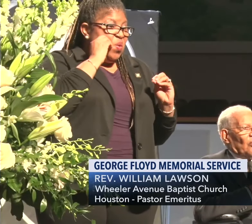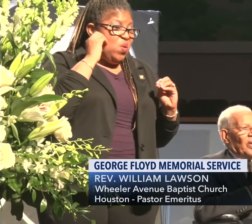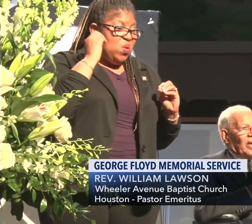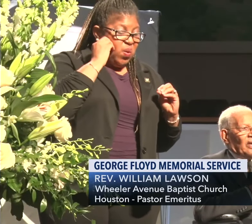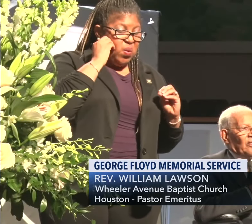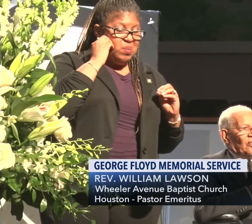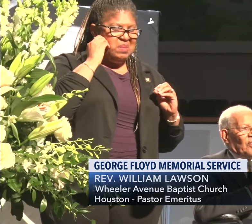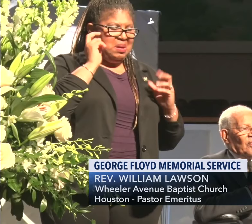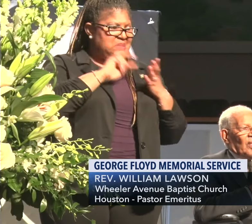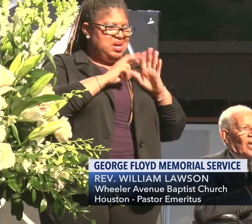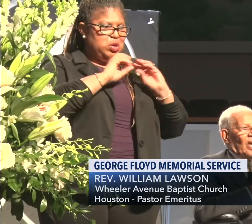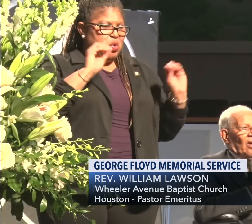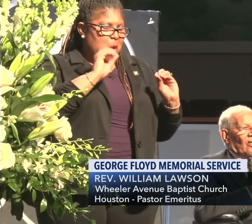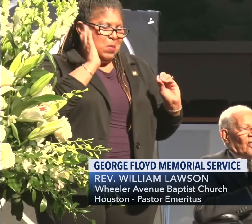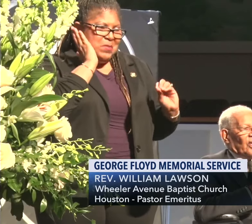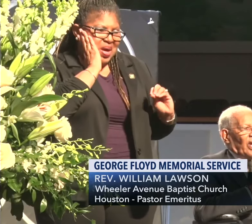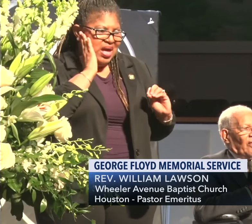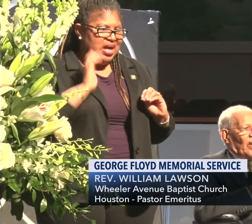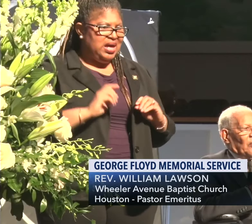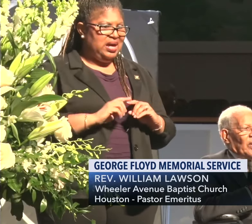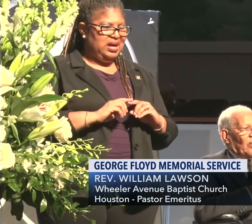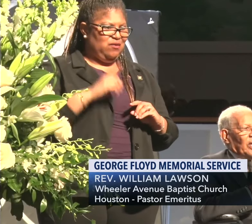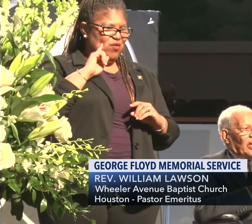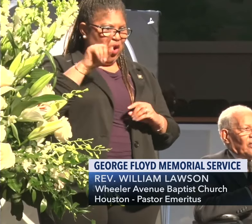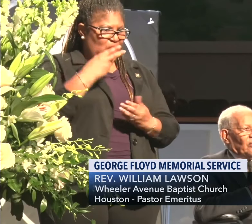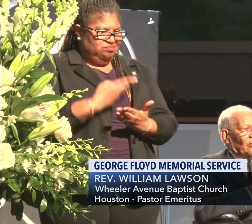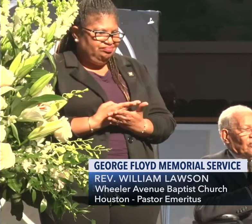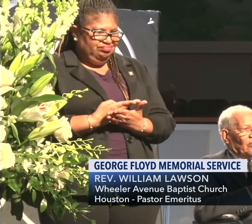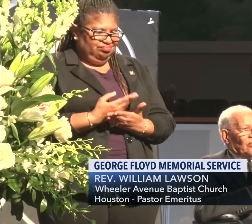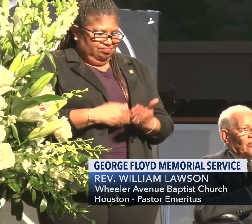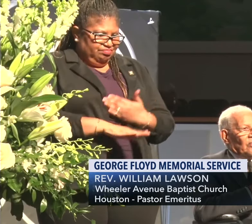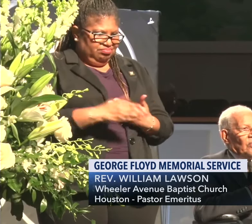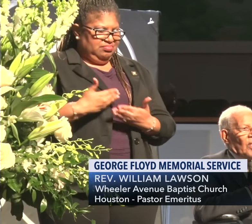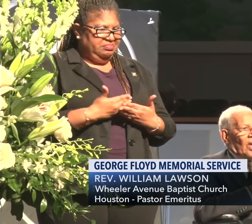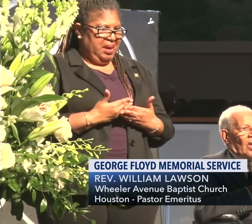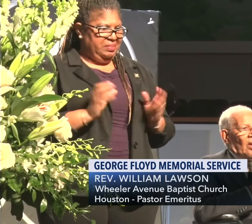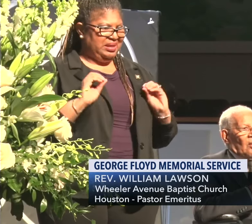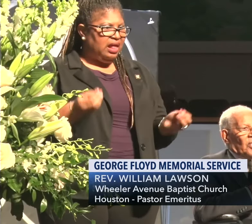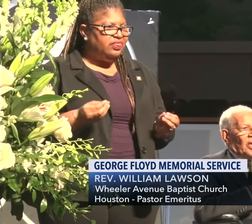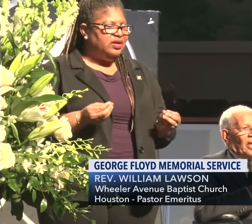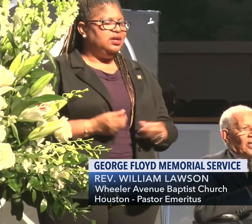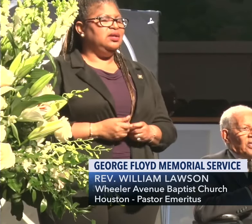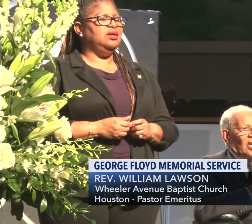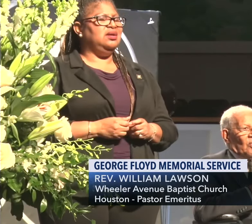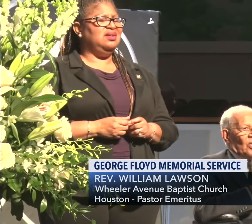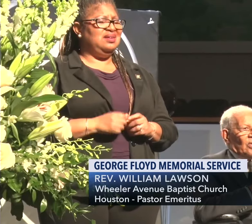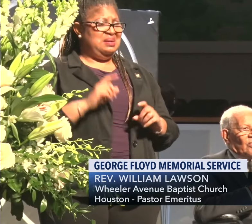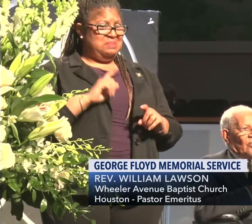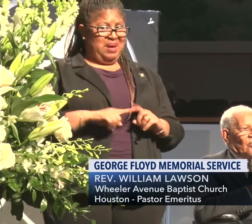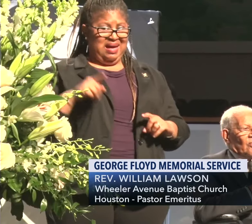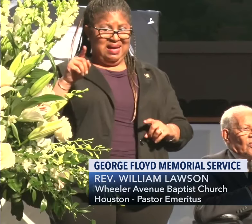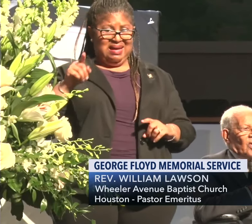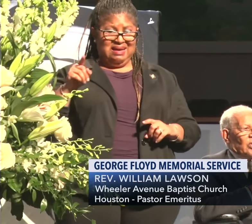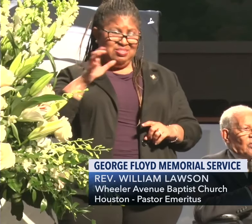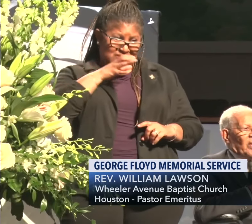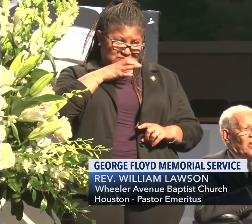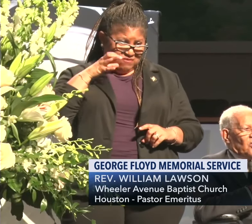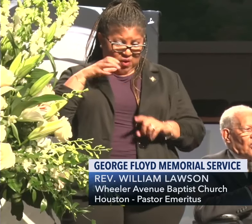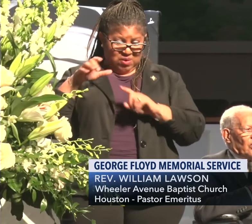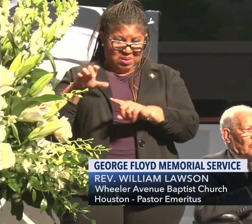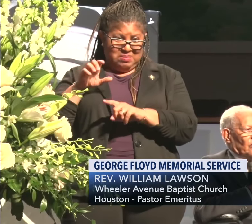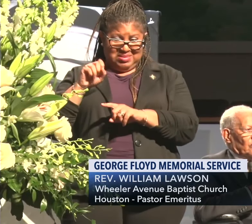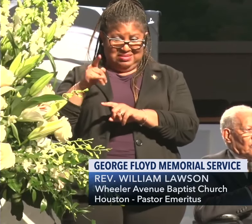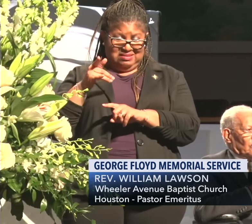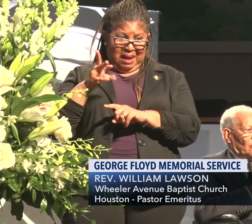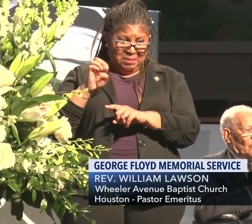there was no bed for her to have that baby in. But in that stable, there was a